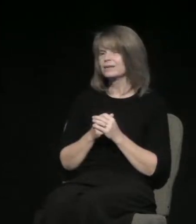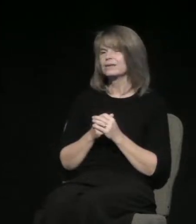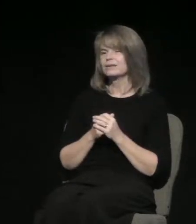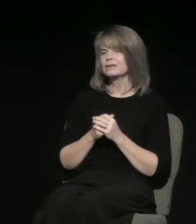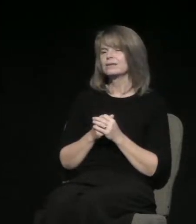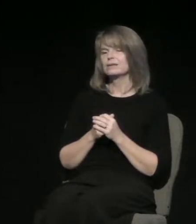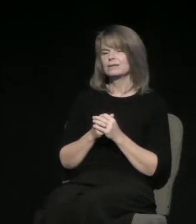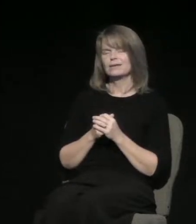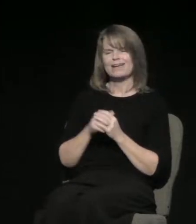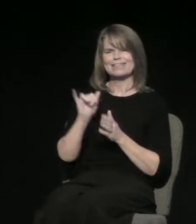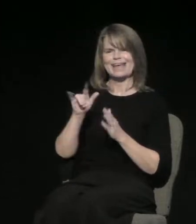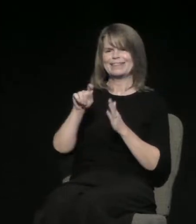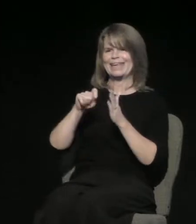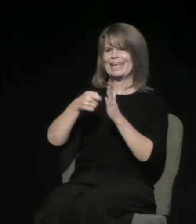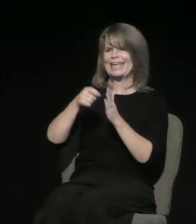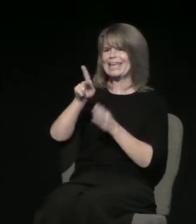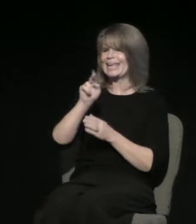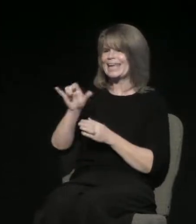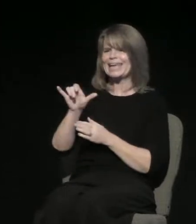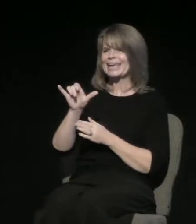Because It's The Key To Everything